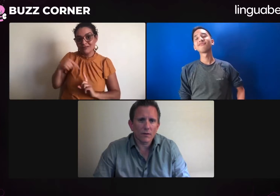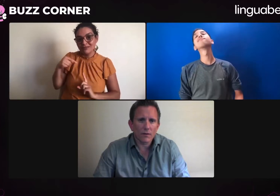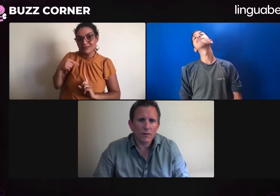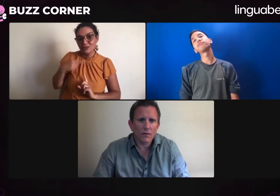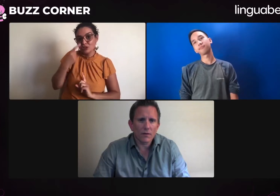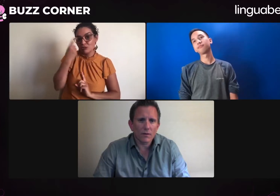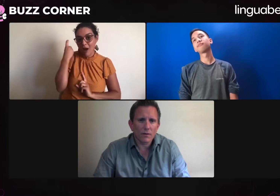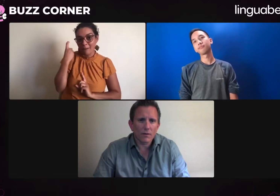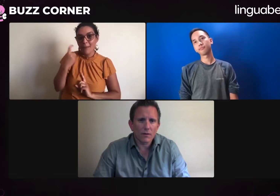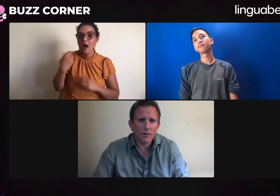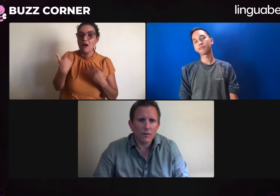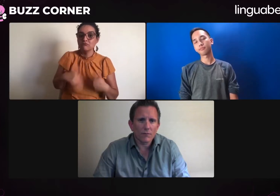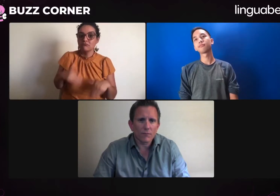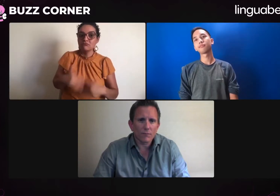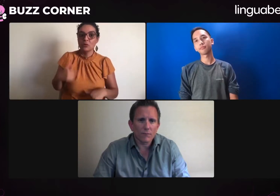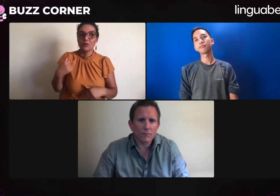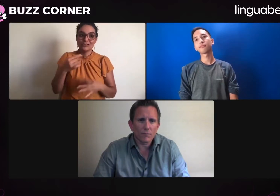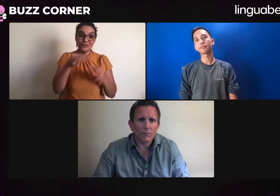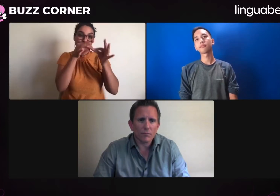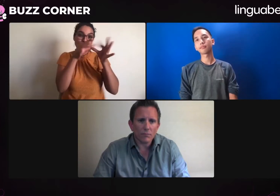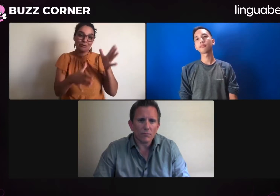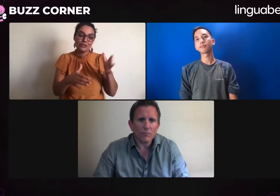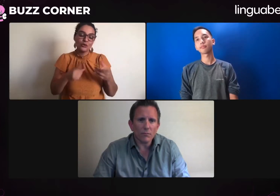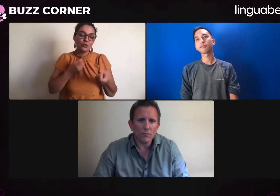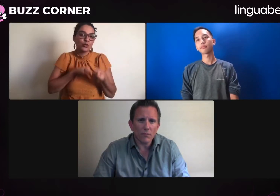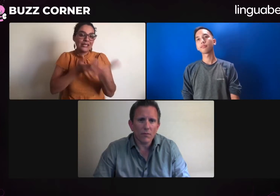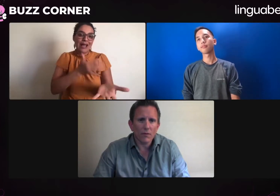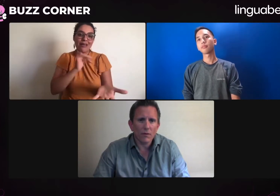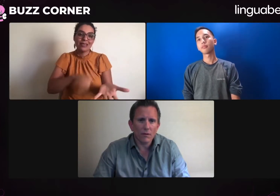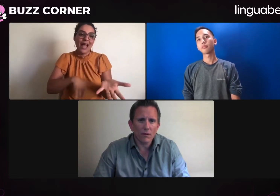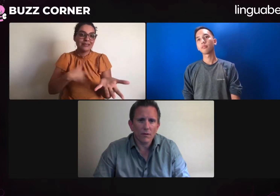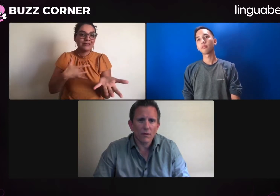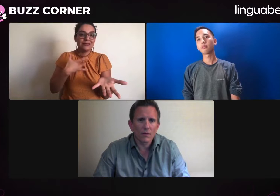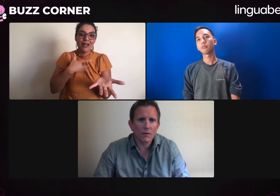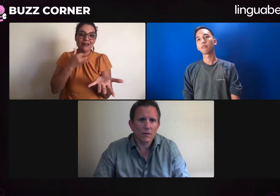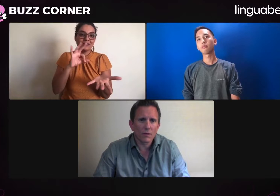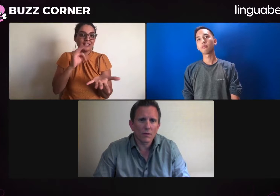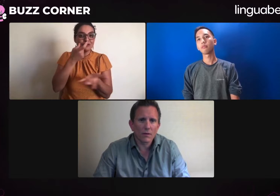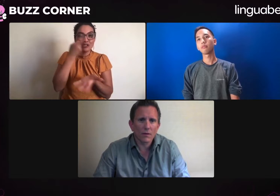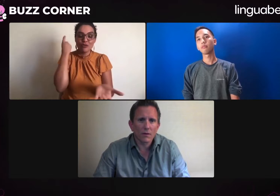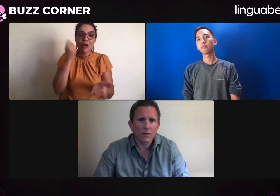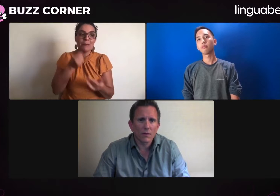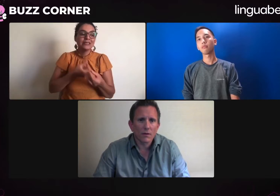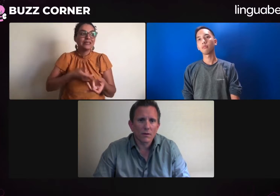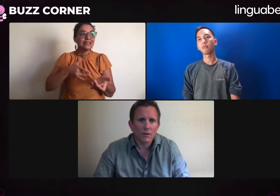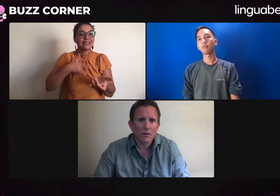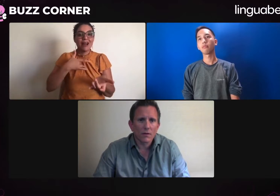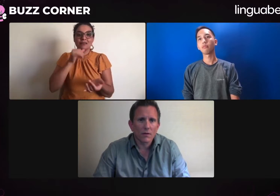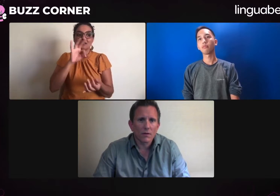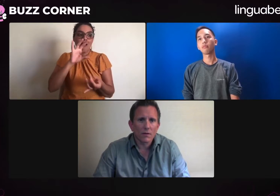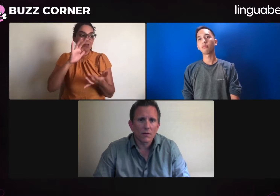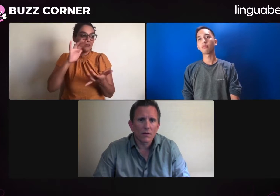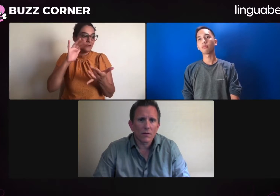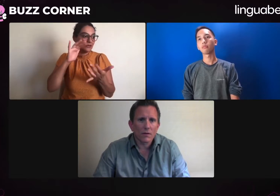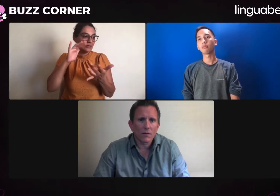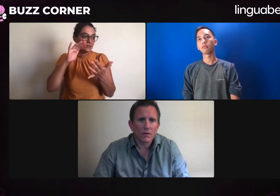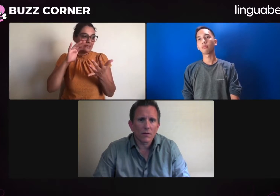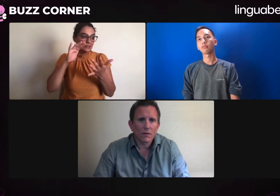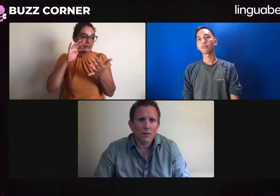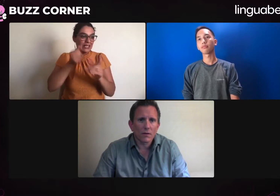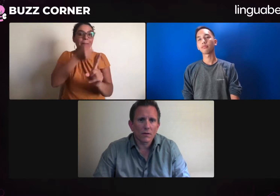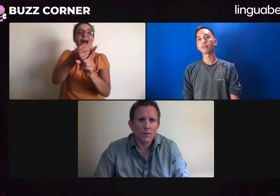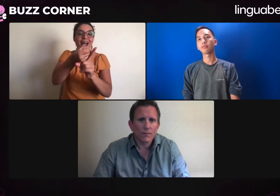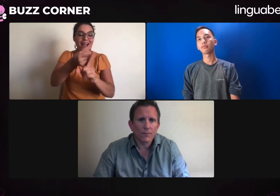you have to remember that some people are coming from a place of trauma. And so that informs them as well. And so sometimes that happens with interpreters